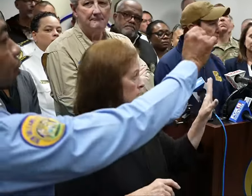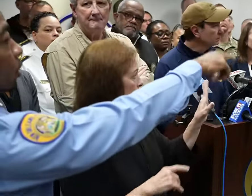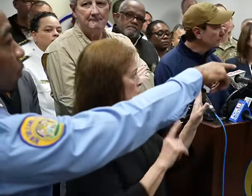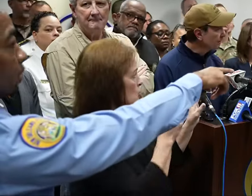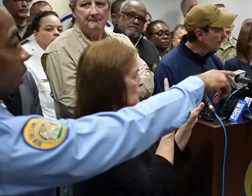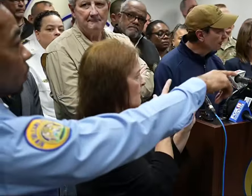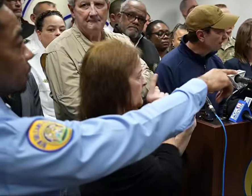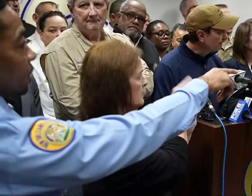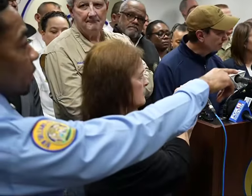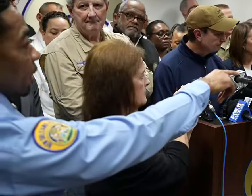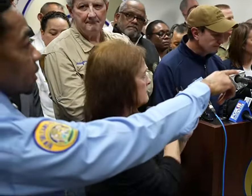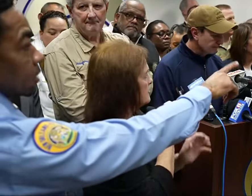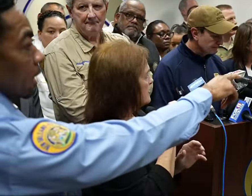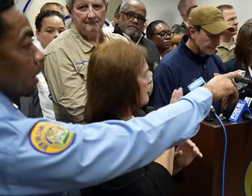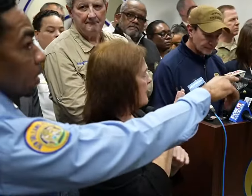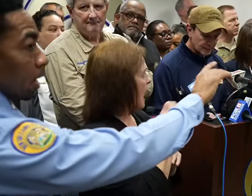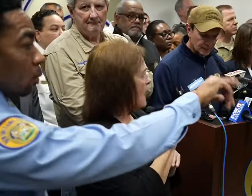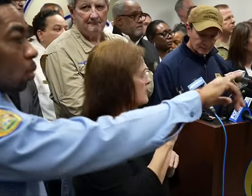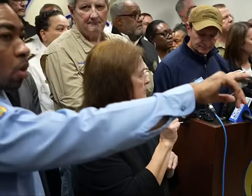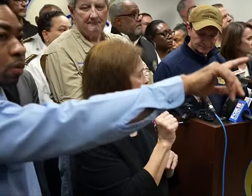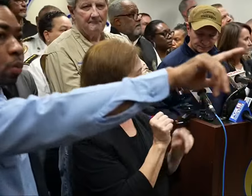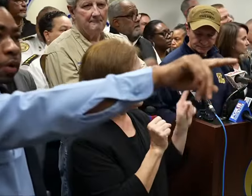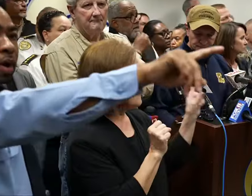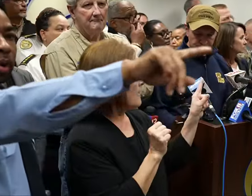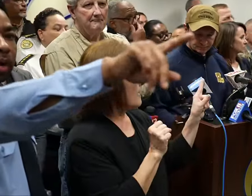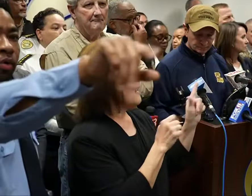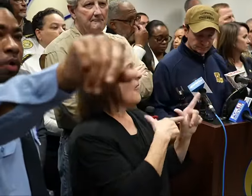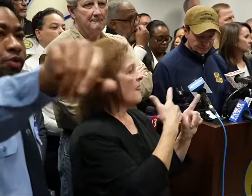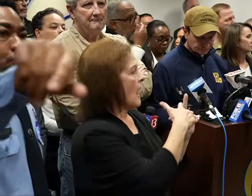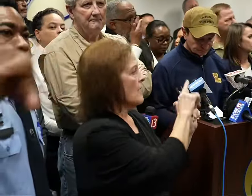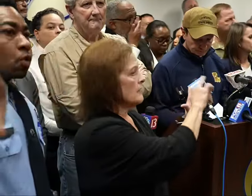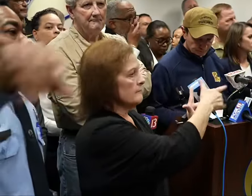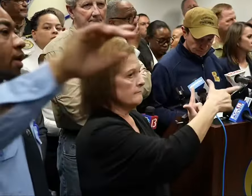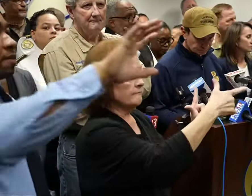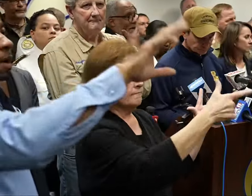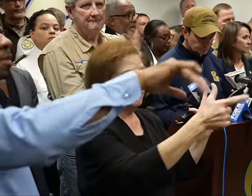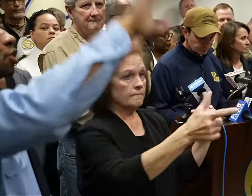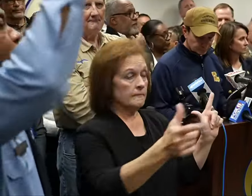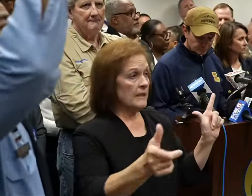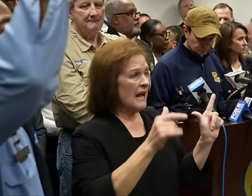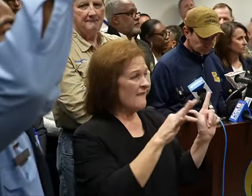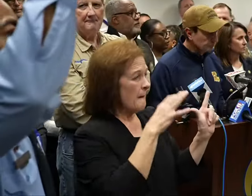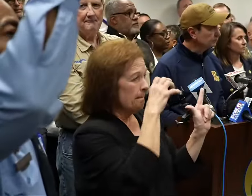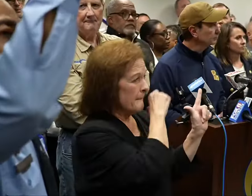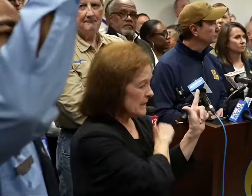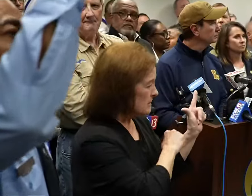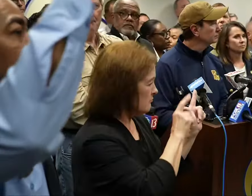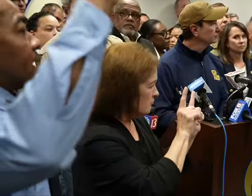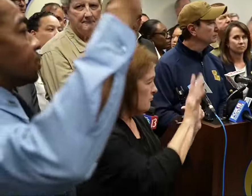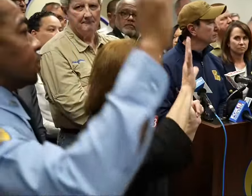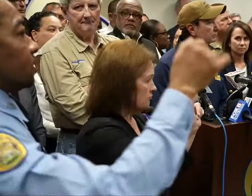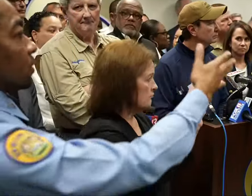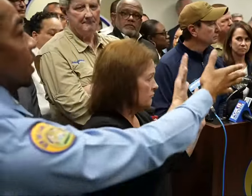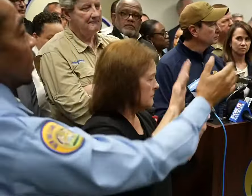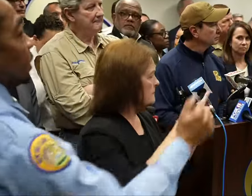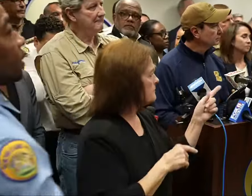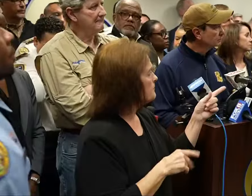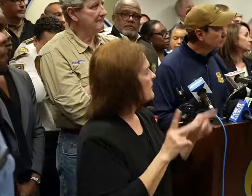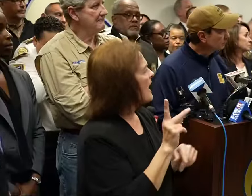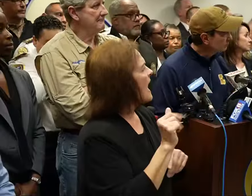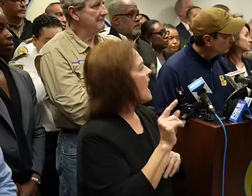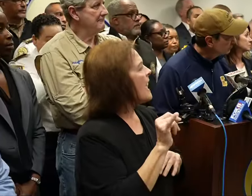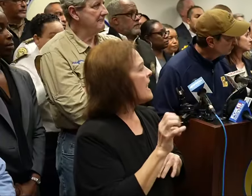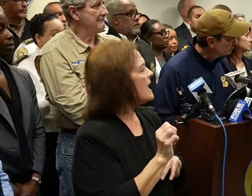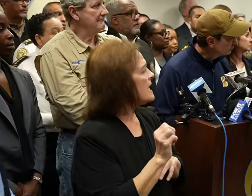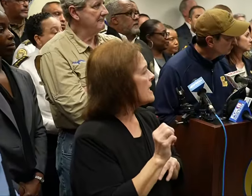could, we'll start over here with CBS. Katie, we'll work our way across the room. If I miss you, just give me a holler. I may not see you. Go ahead, Thank Katie. you,